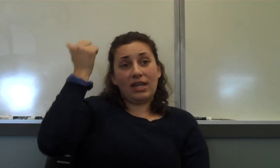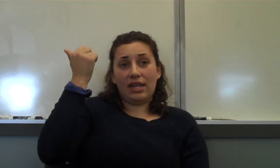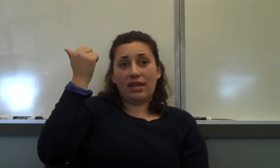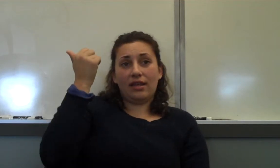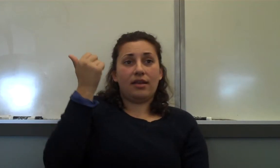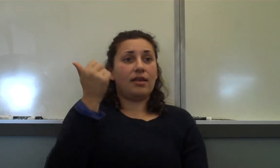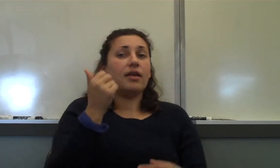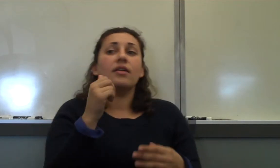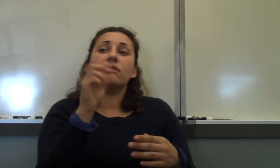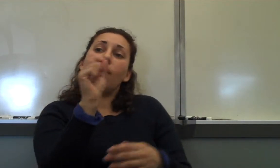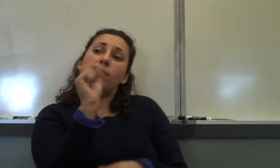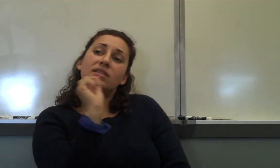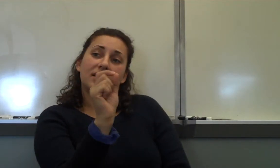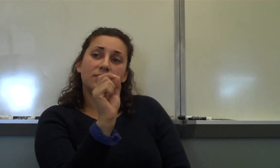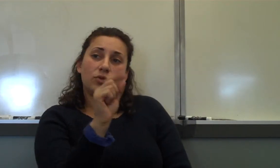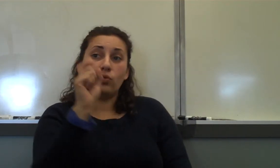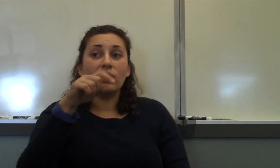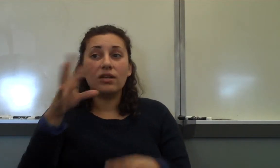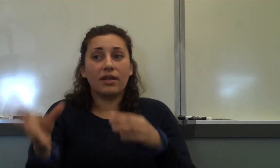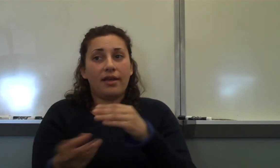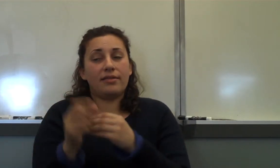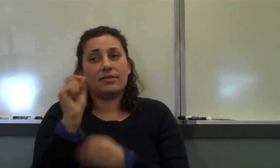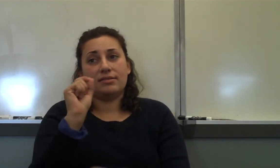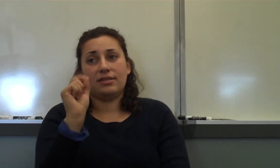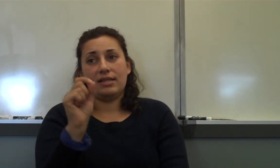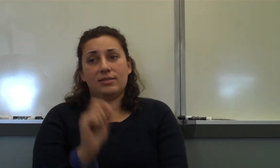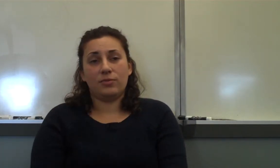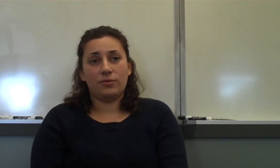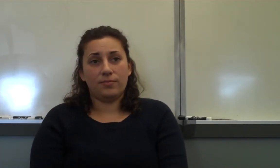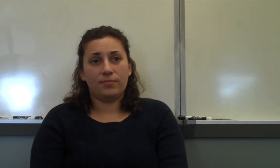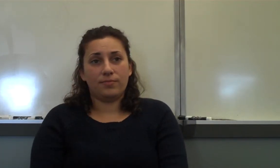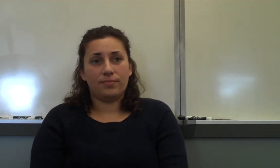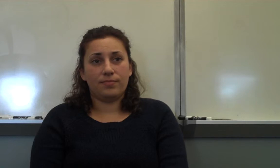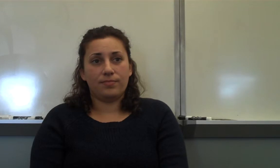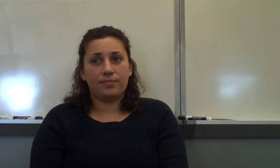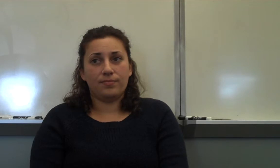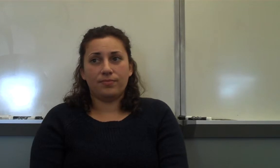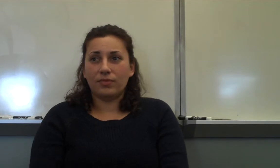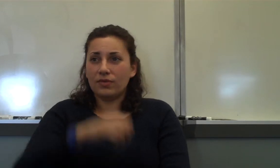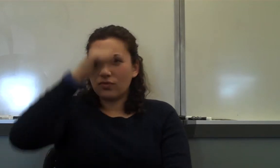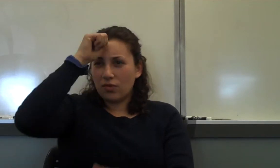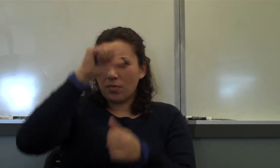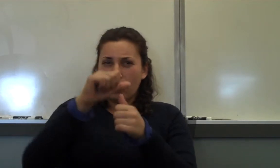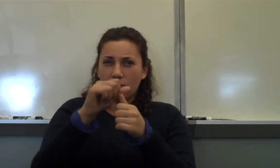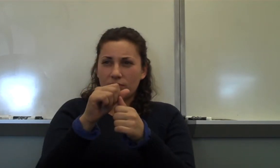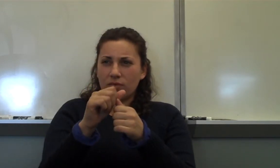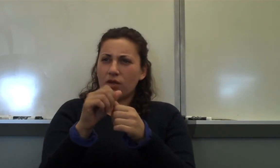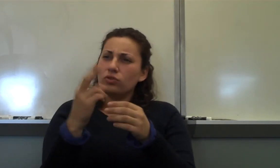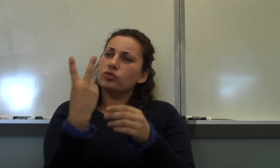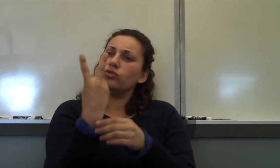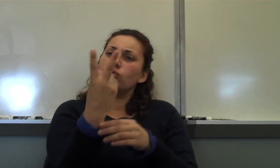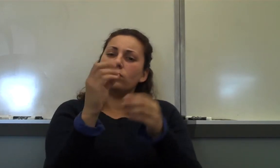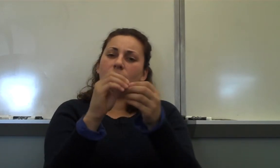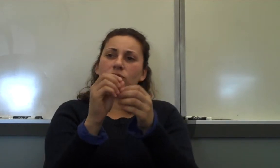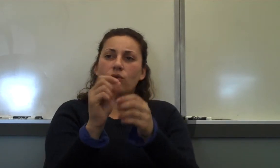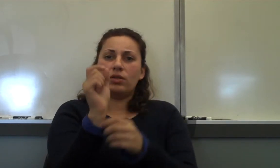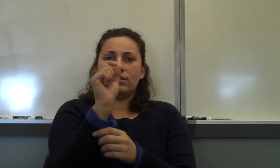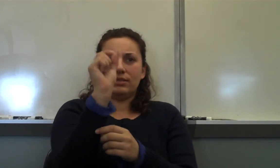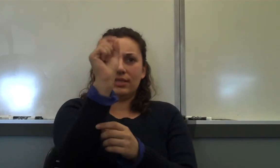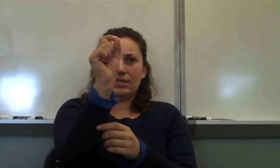back and say, well, there's 2 things to the right of the decimal place there. So we're going to make 2 happen